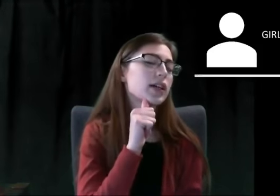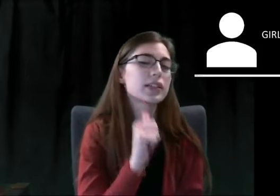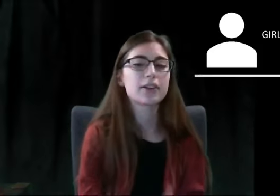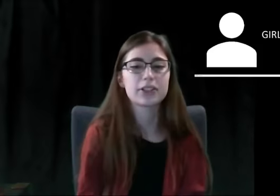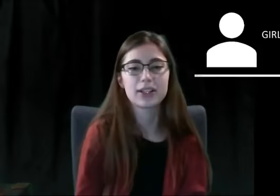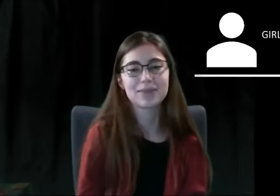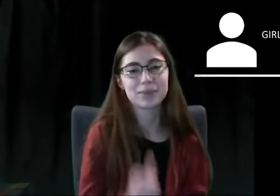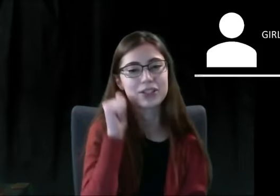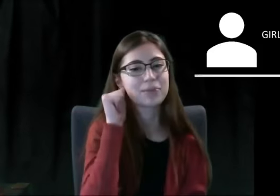your jawline.